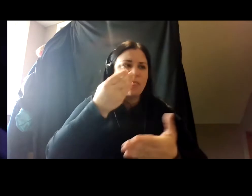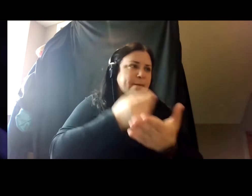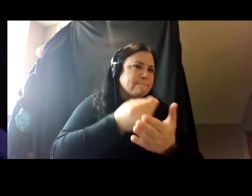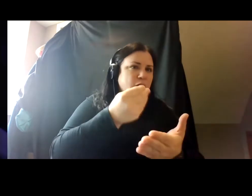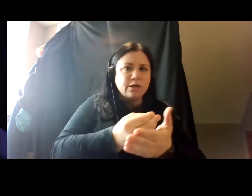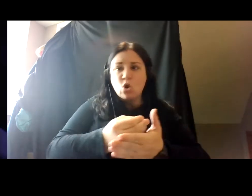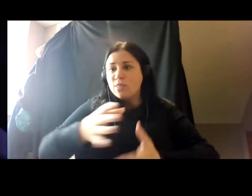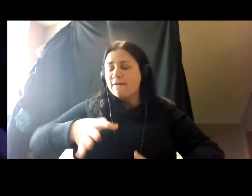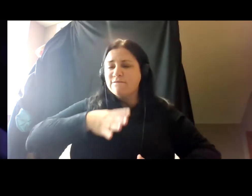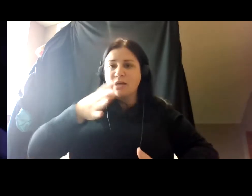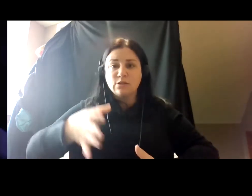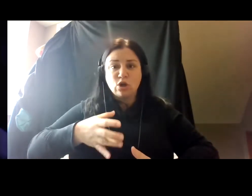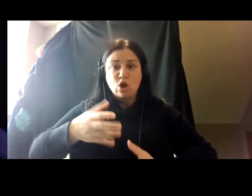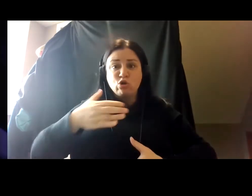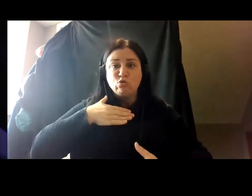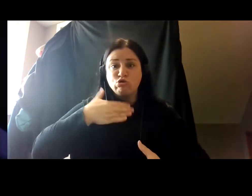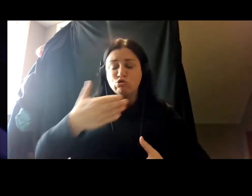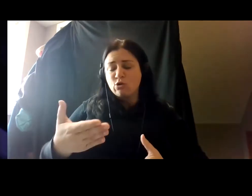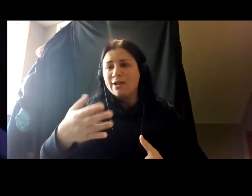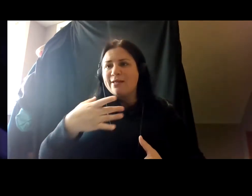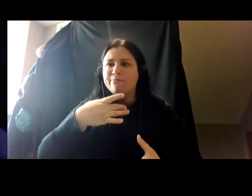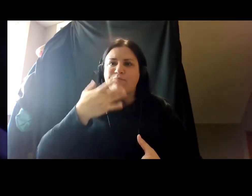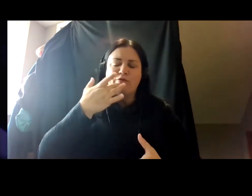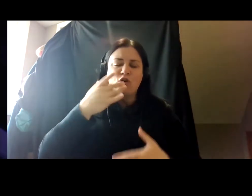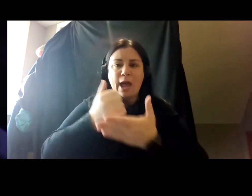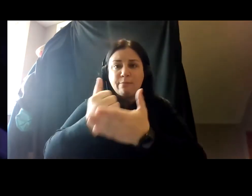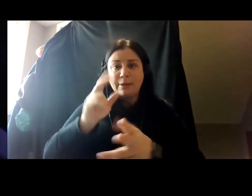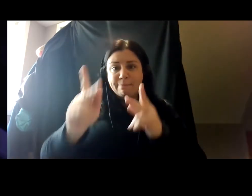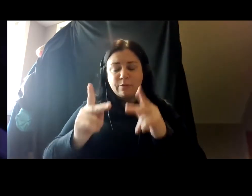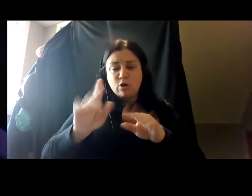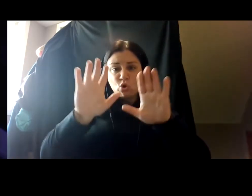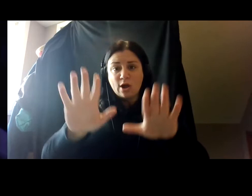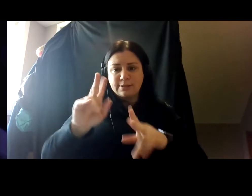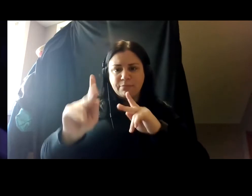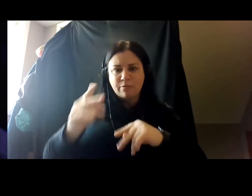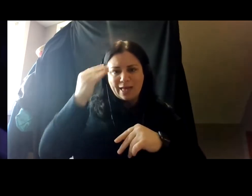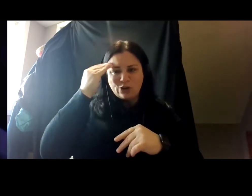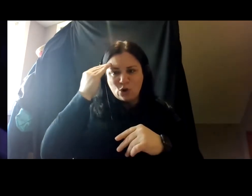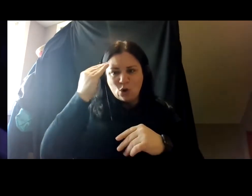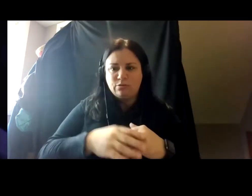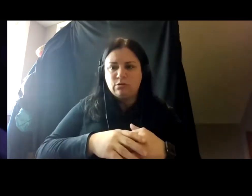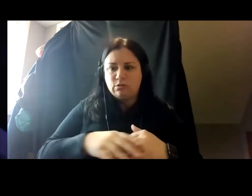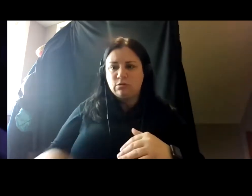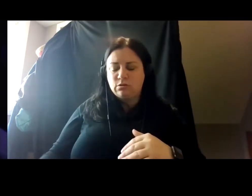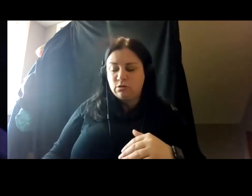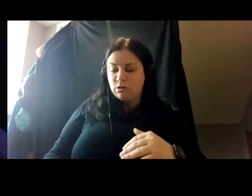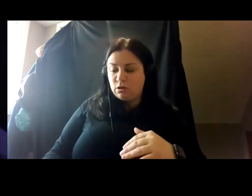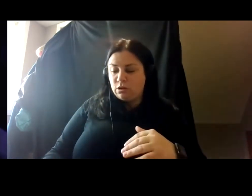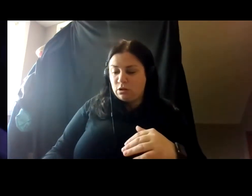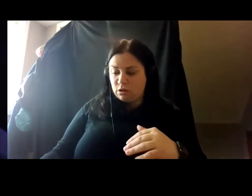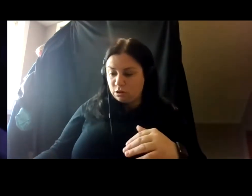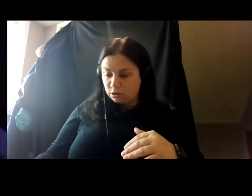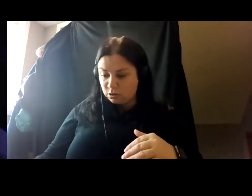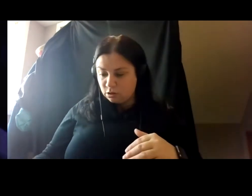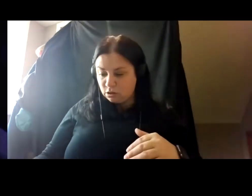that. You genuinely like helping people, and you guys are some of the most awesome people I know. So I know there's a lot of people on this webinar. I don't know the